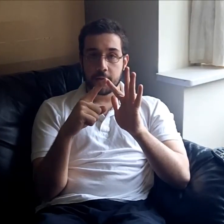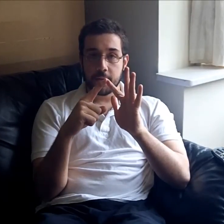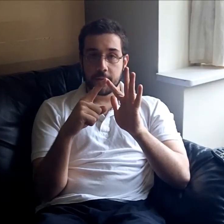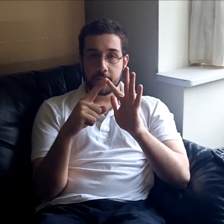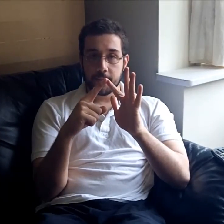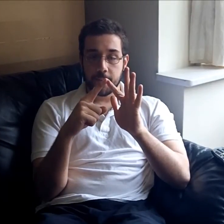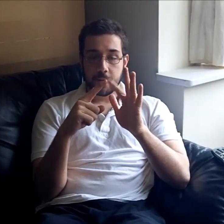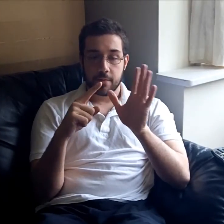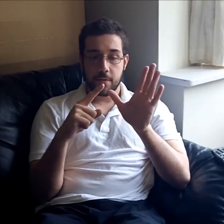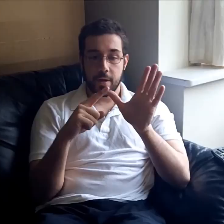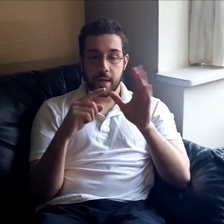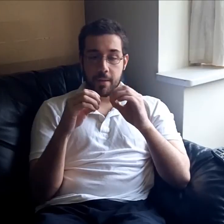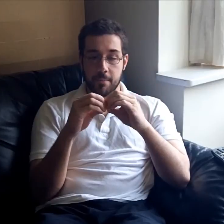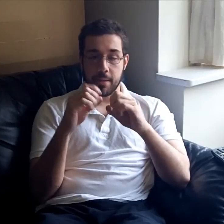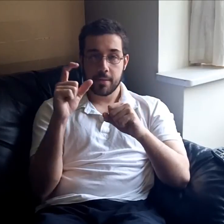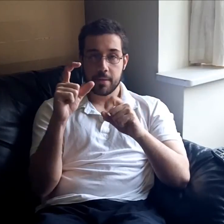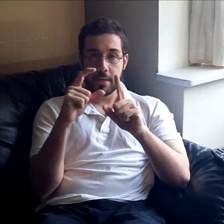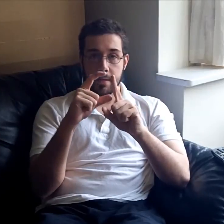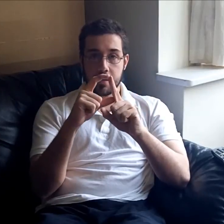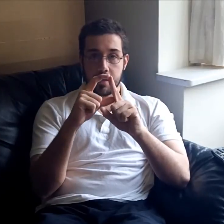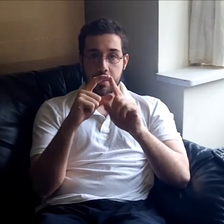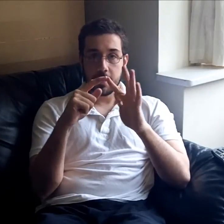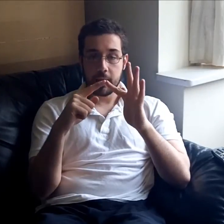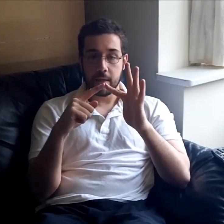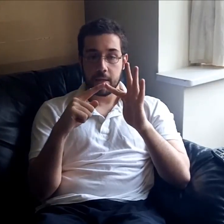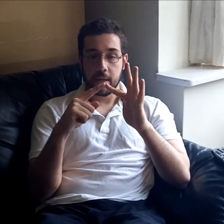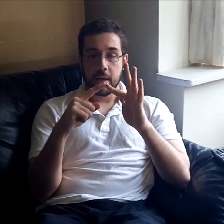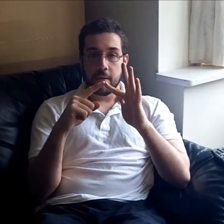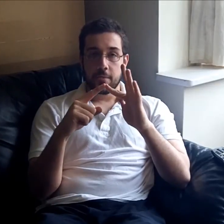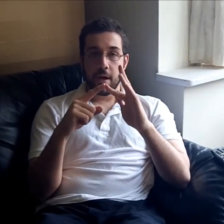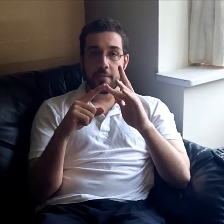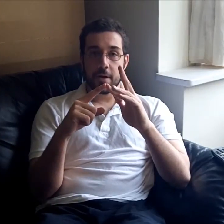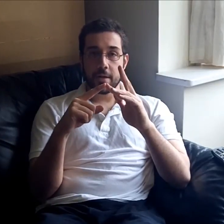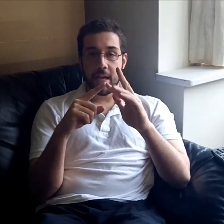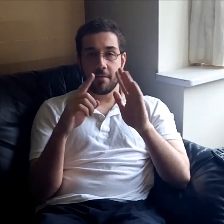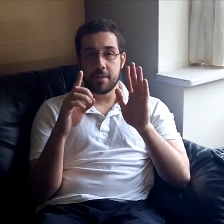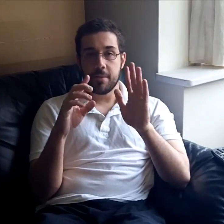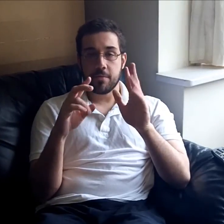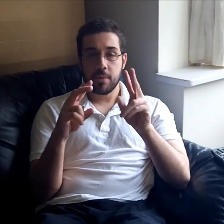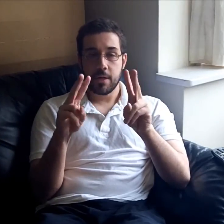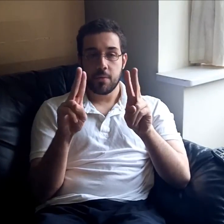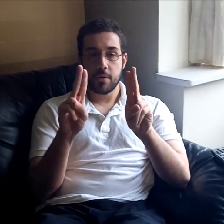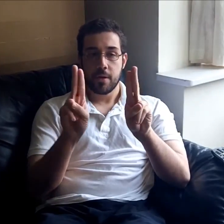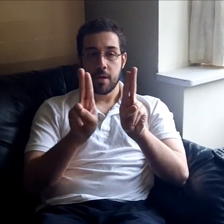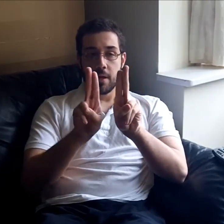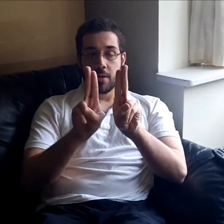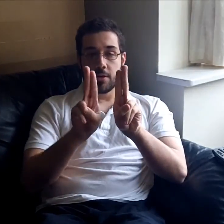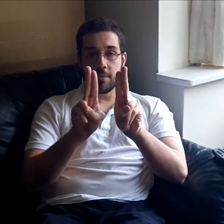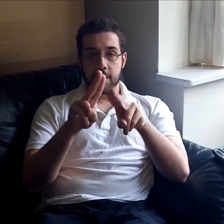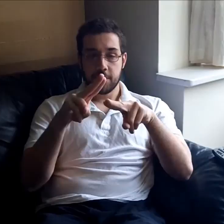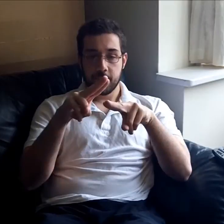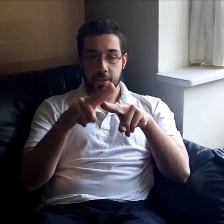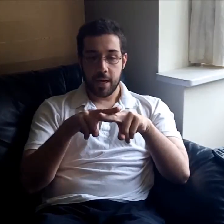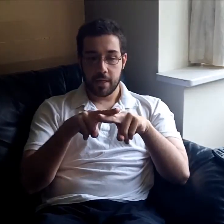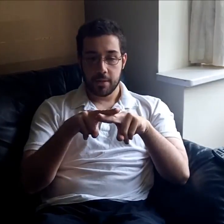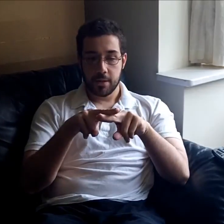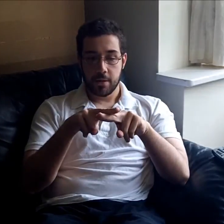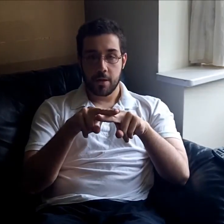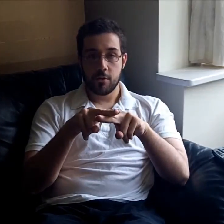to it. So we've got A, B, C, D, E. For F, guys, F is a bit of a weird one. 2 fingers from each hand, and you